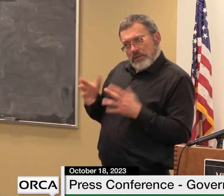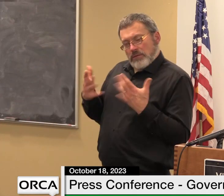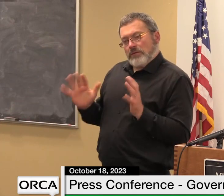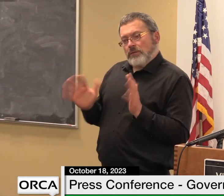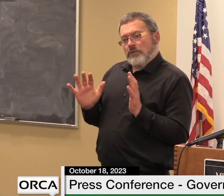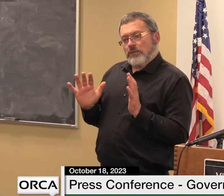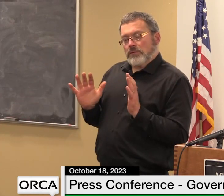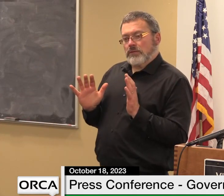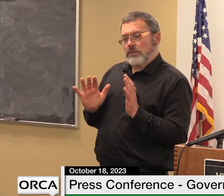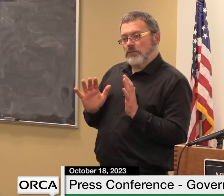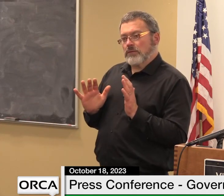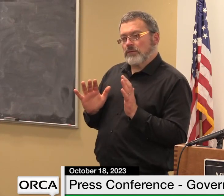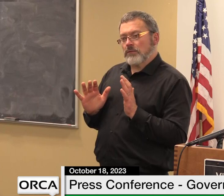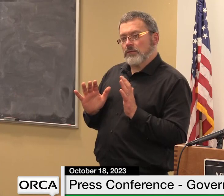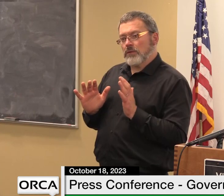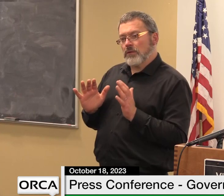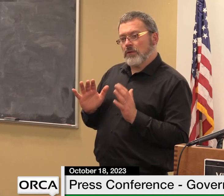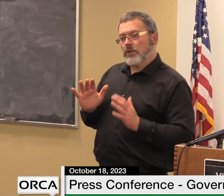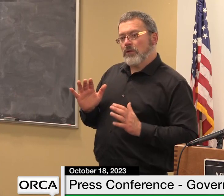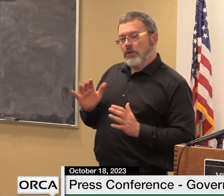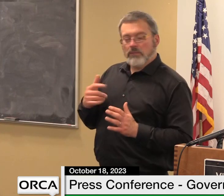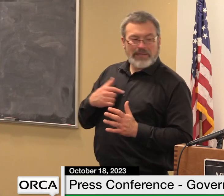Pardon me while I put my reading glasses on, sir.